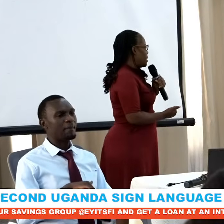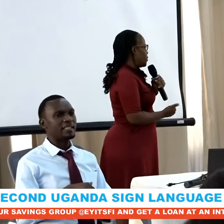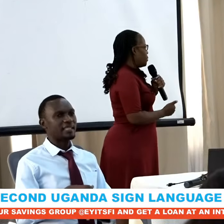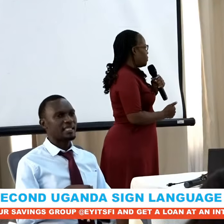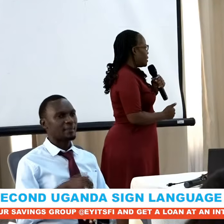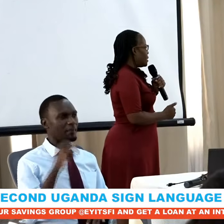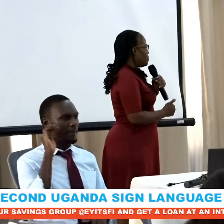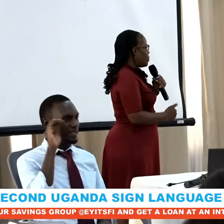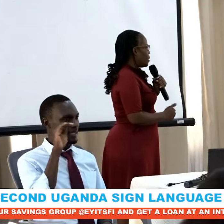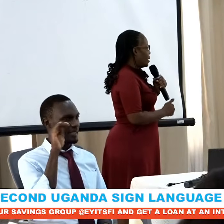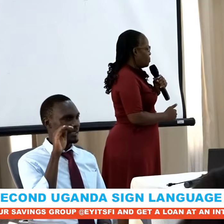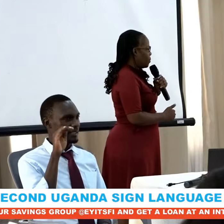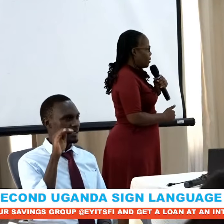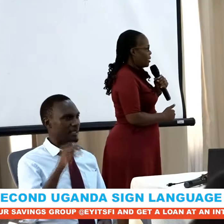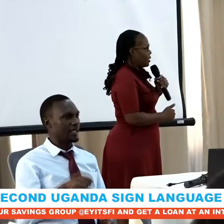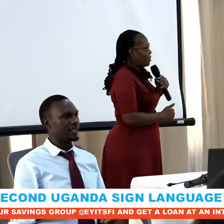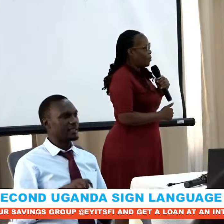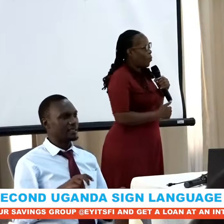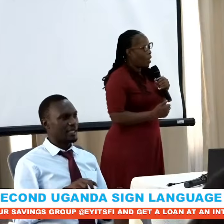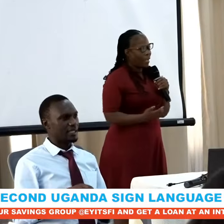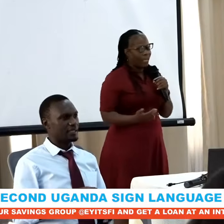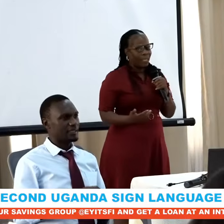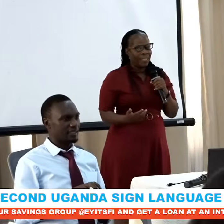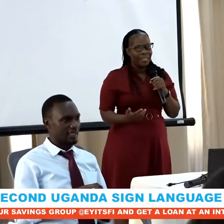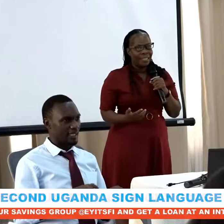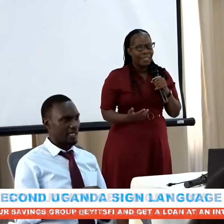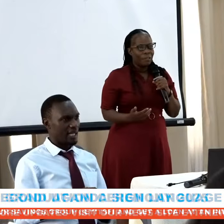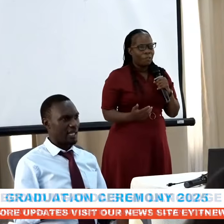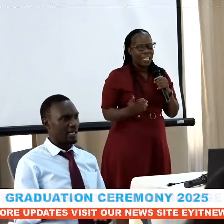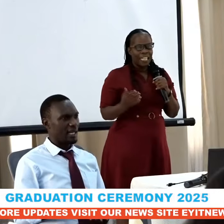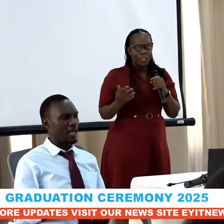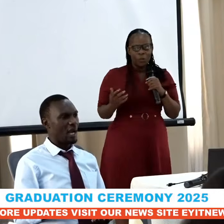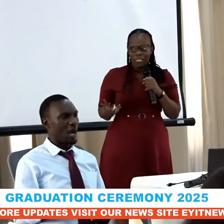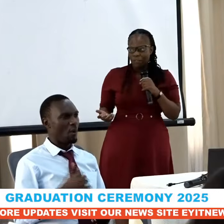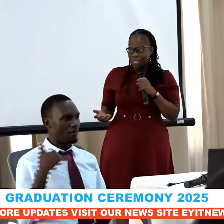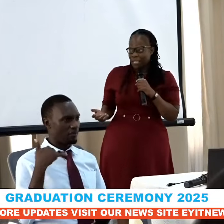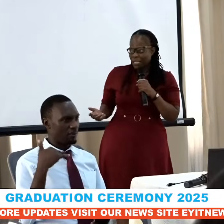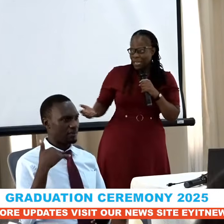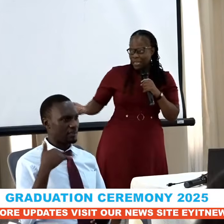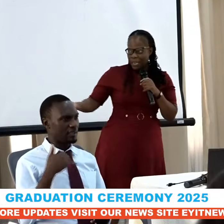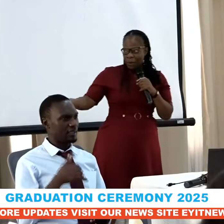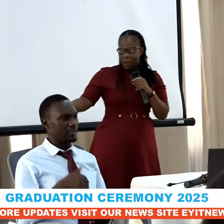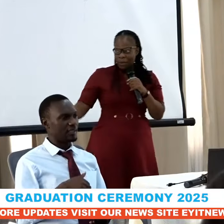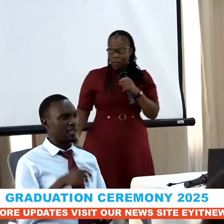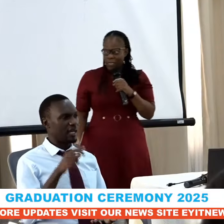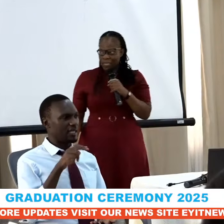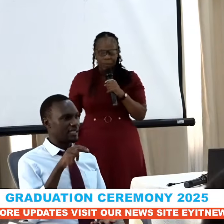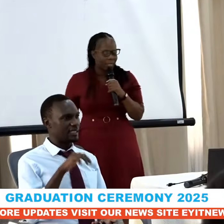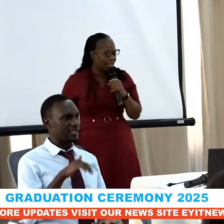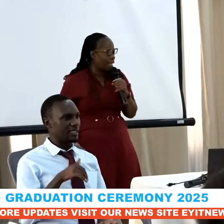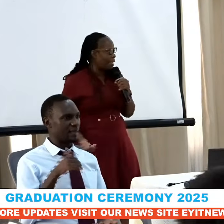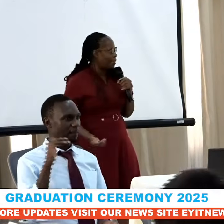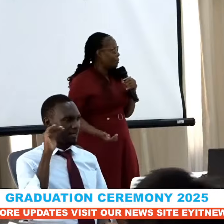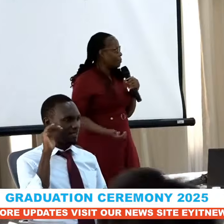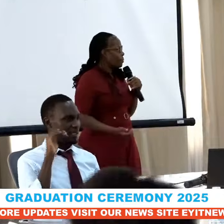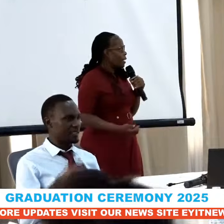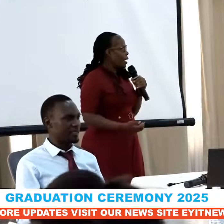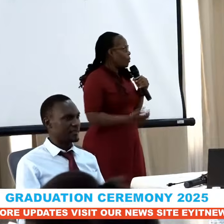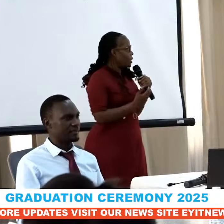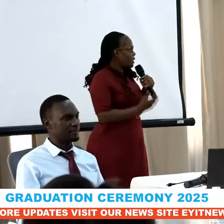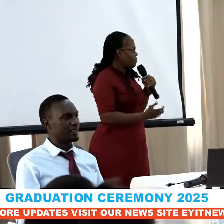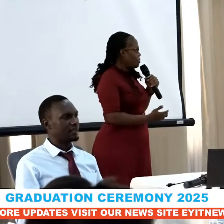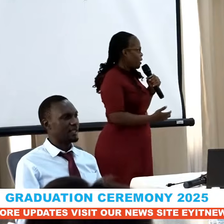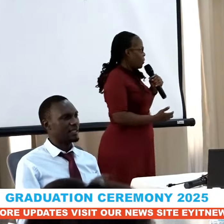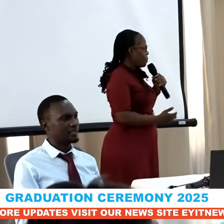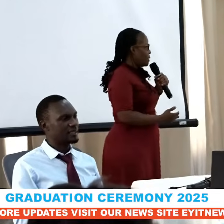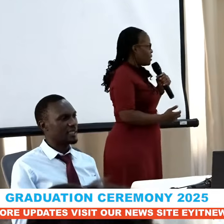appreciate the university more and more. Why? For the inclusivity, like our coordinator was saying,